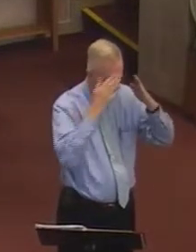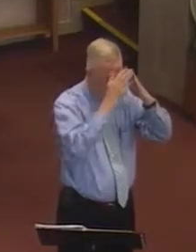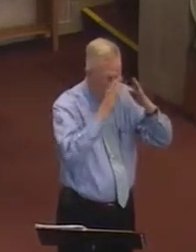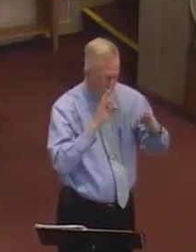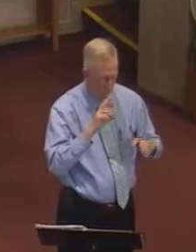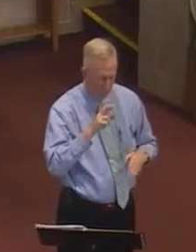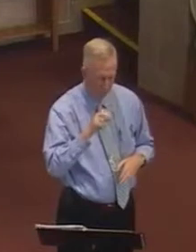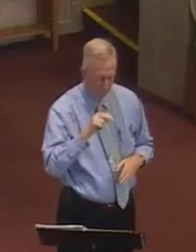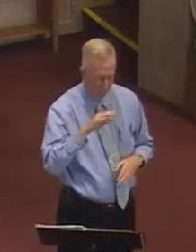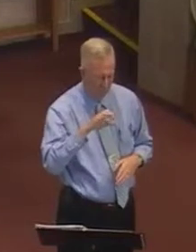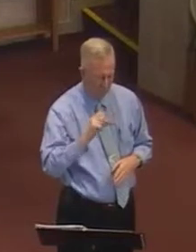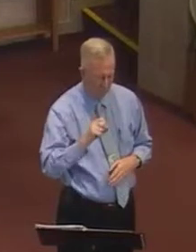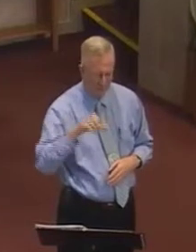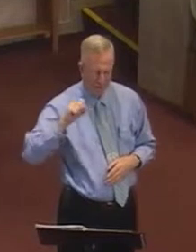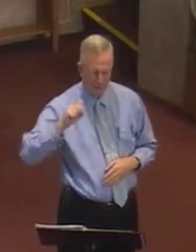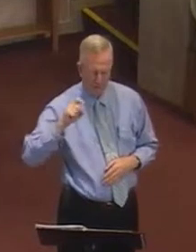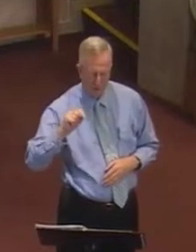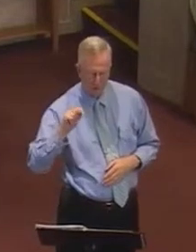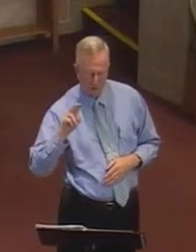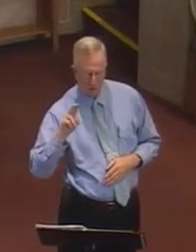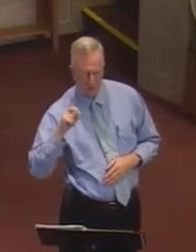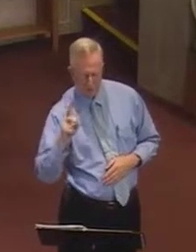a stud of a Pope.